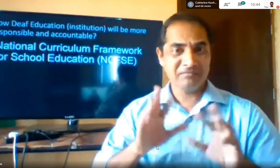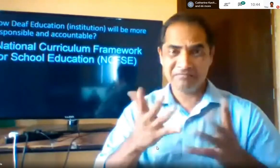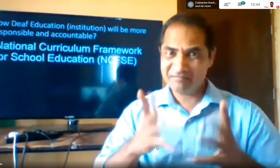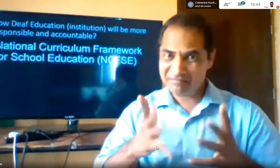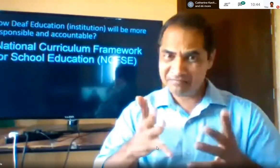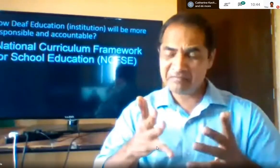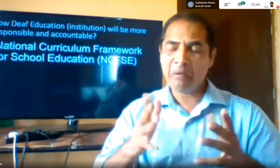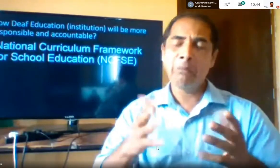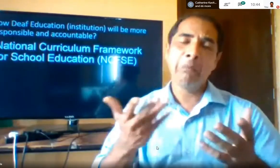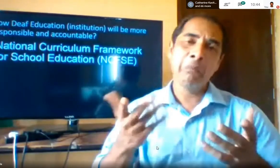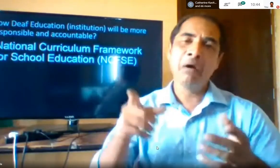have to learn.